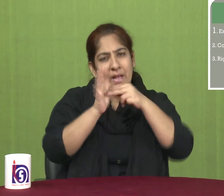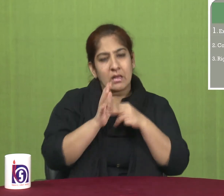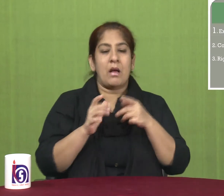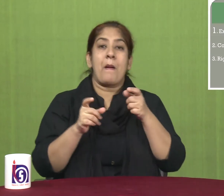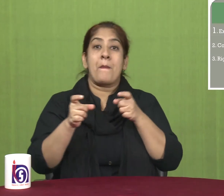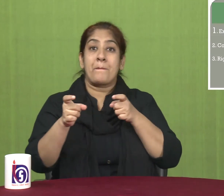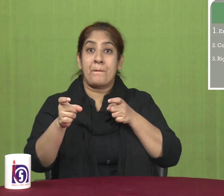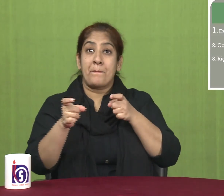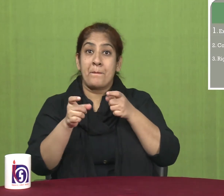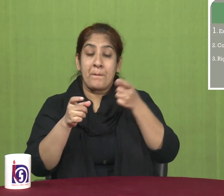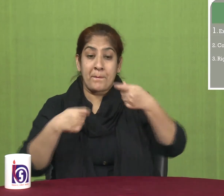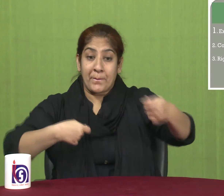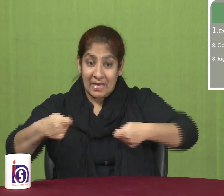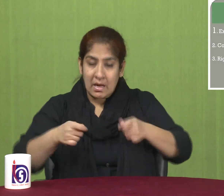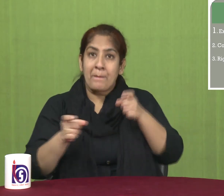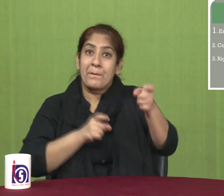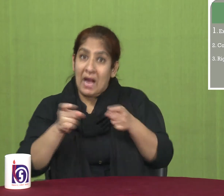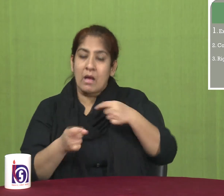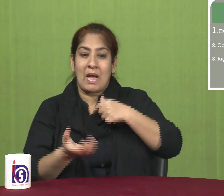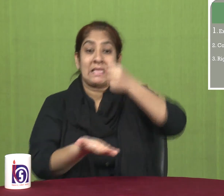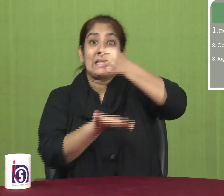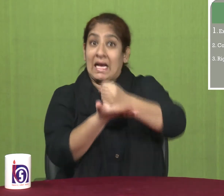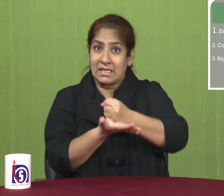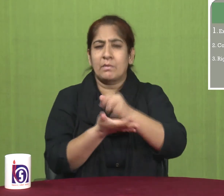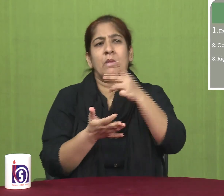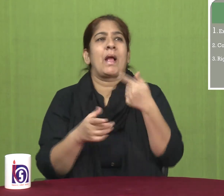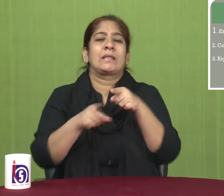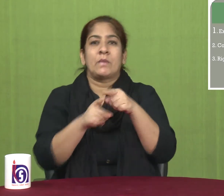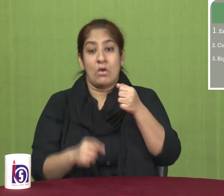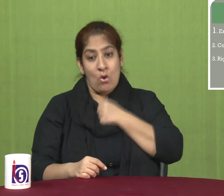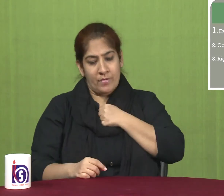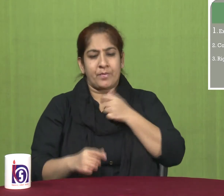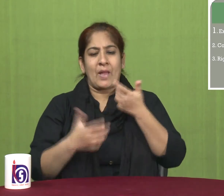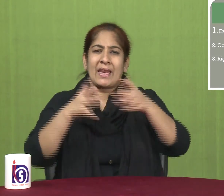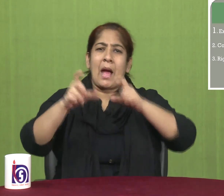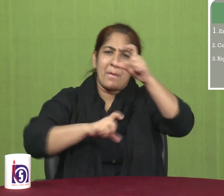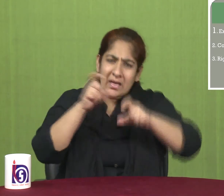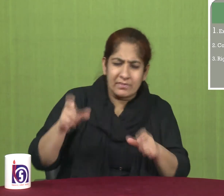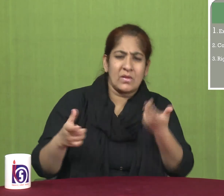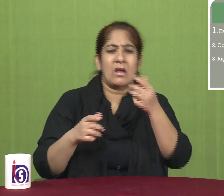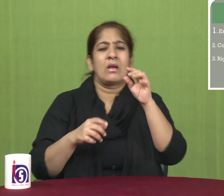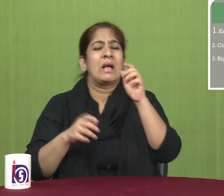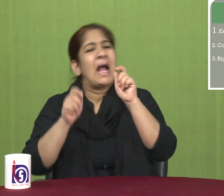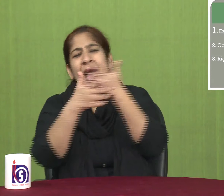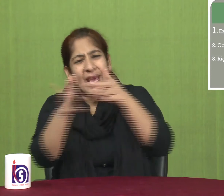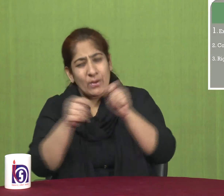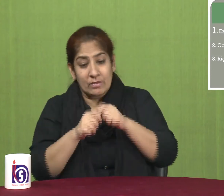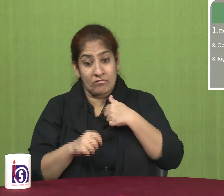when you are talking about the right, when just for example you have set up an enterprise or a company